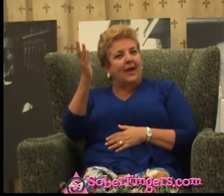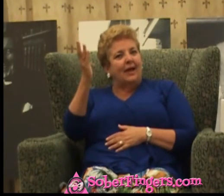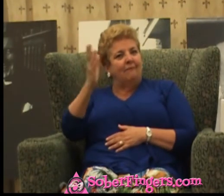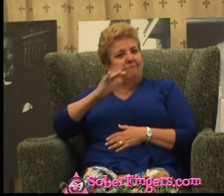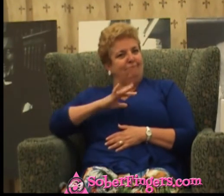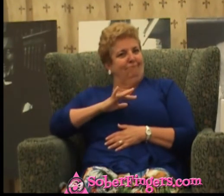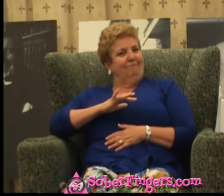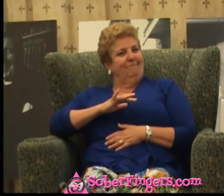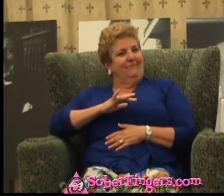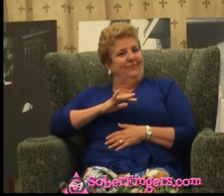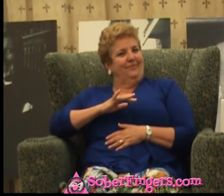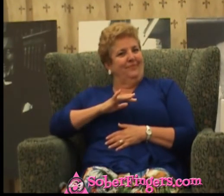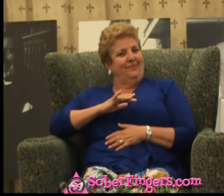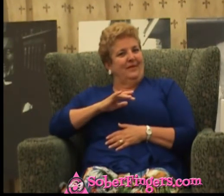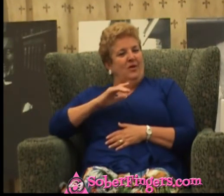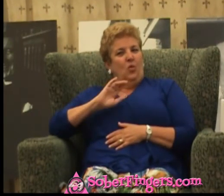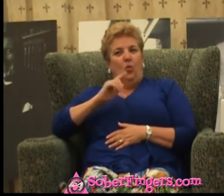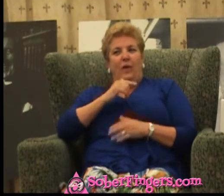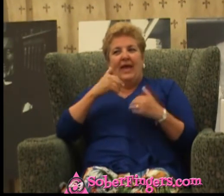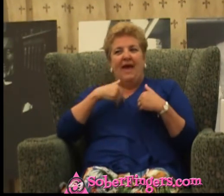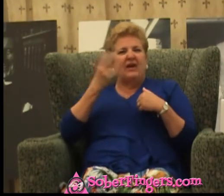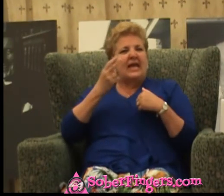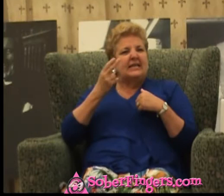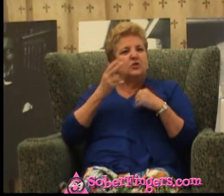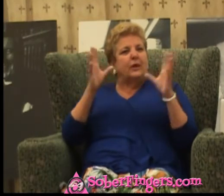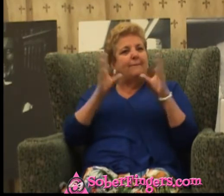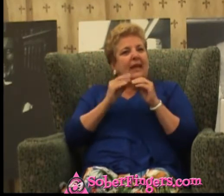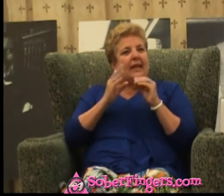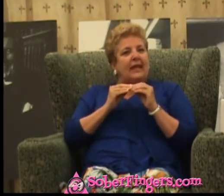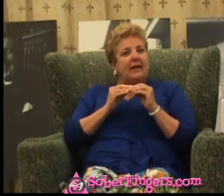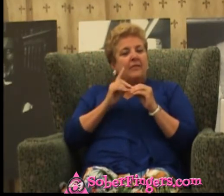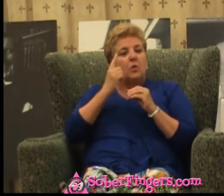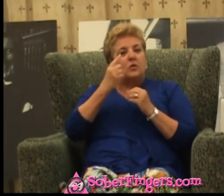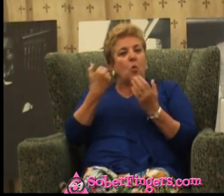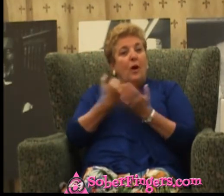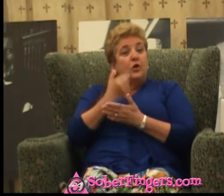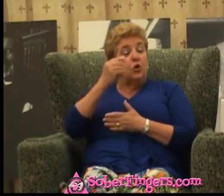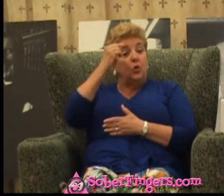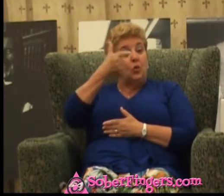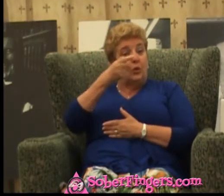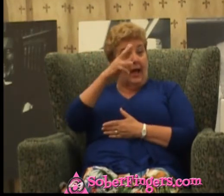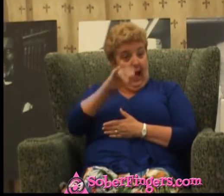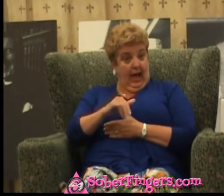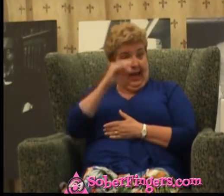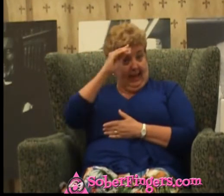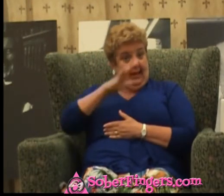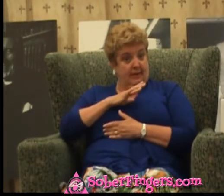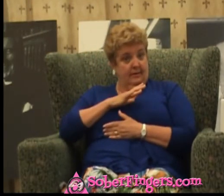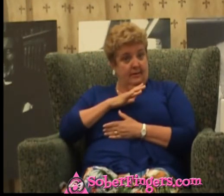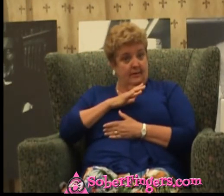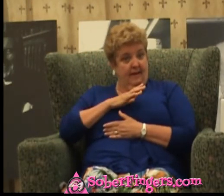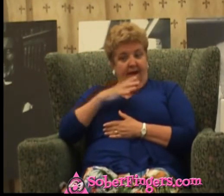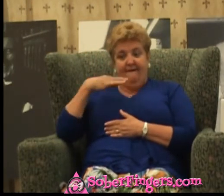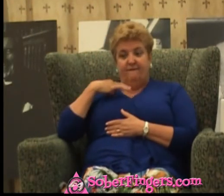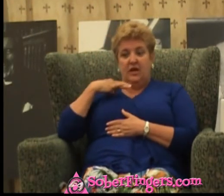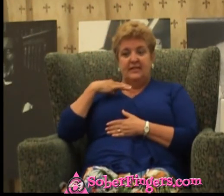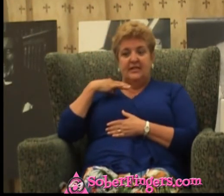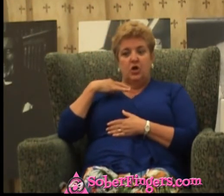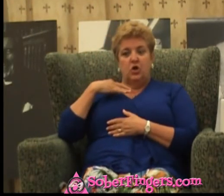this little history meeting that we have, a brand new guy volunteered to be the one to do some research and come